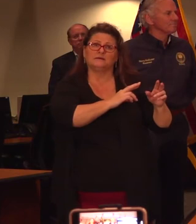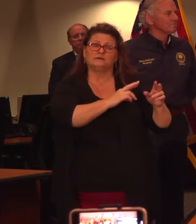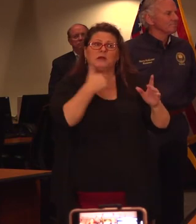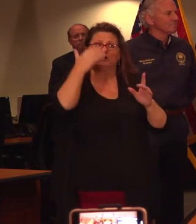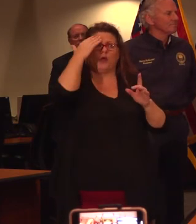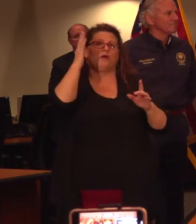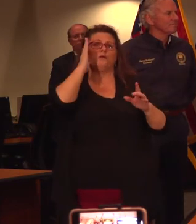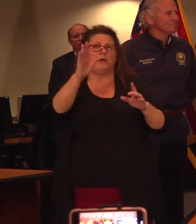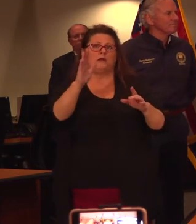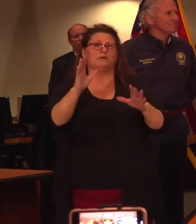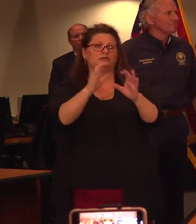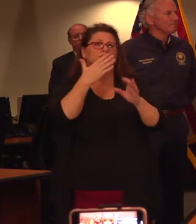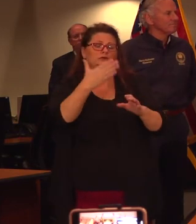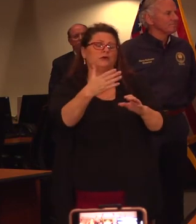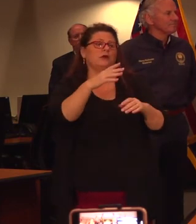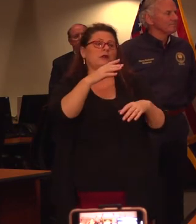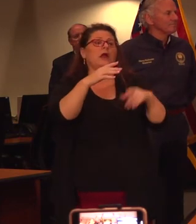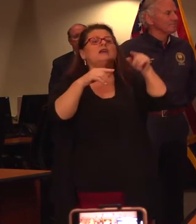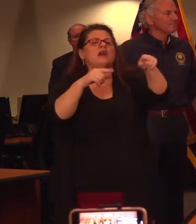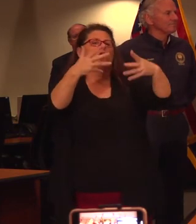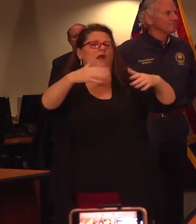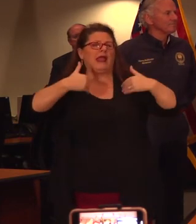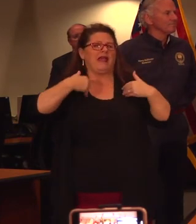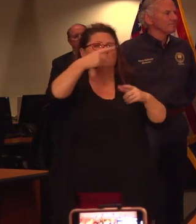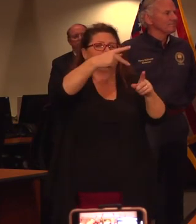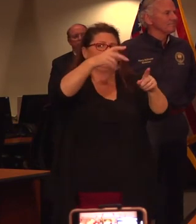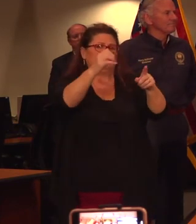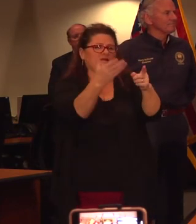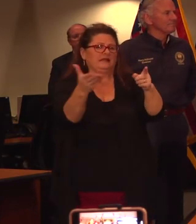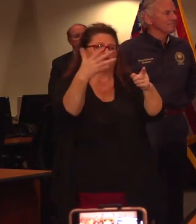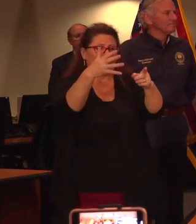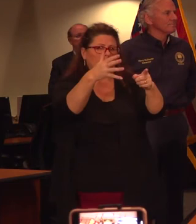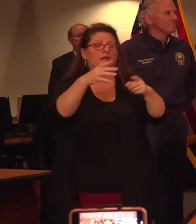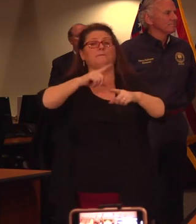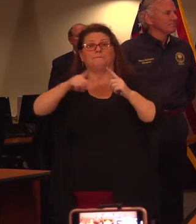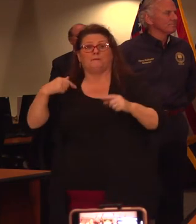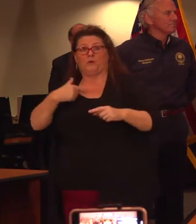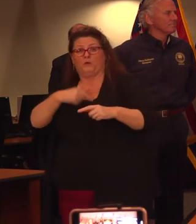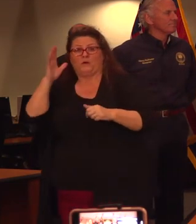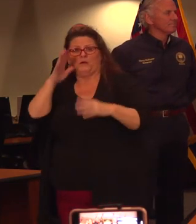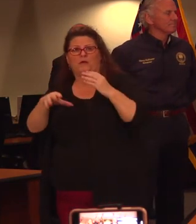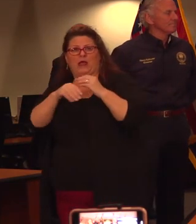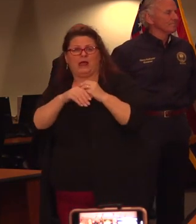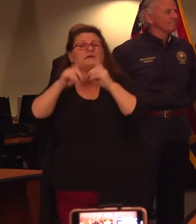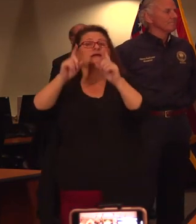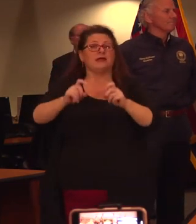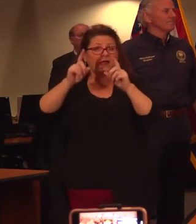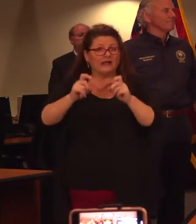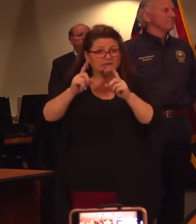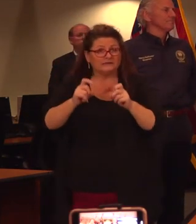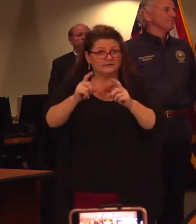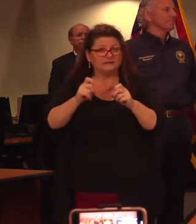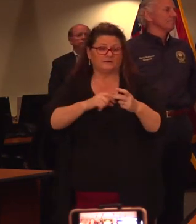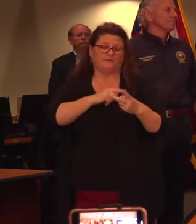operations have PPE already. So now we will add some additional PPE. We will add testing. We're working on that. All want there to be